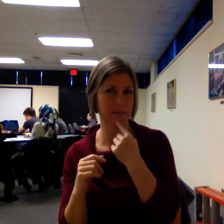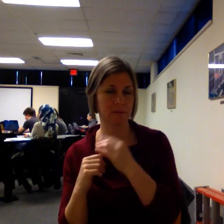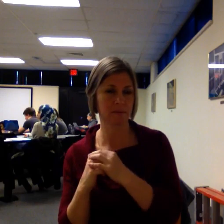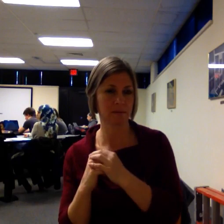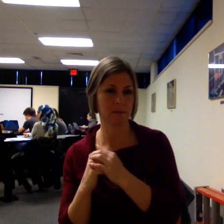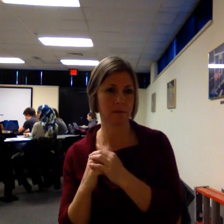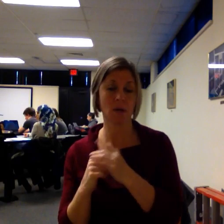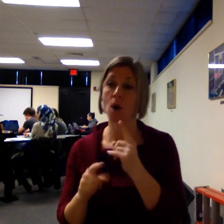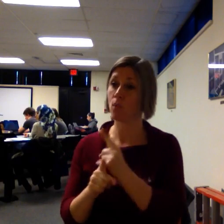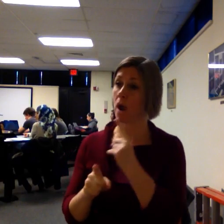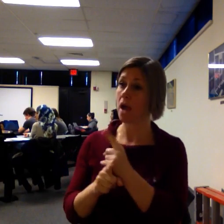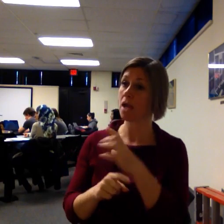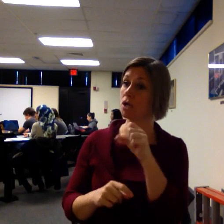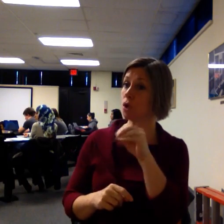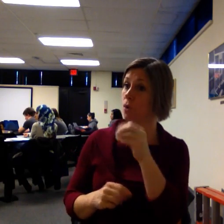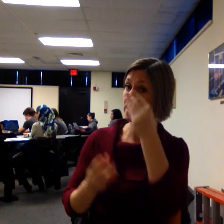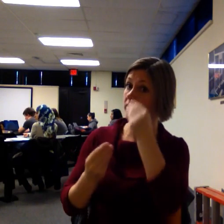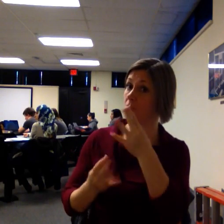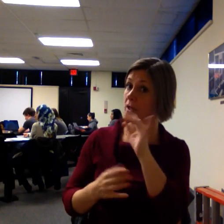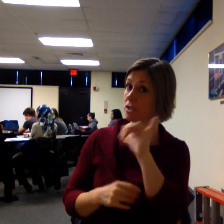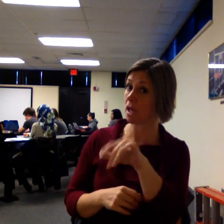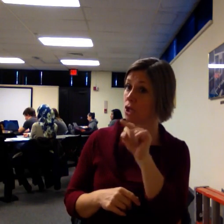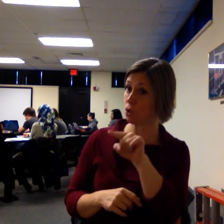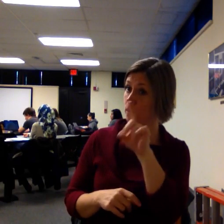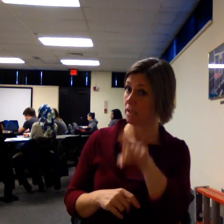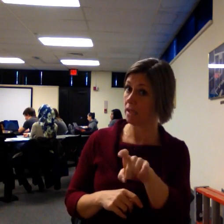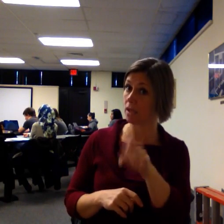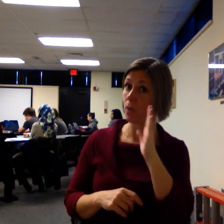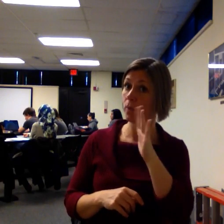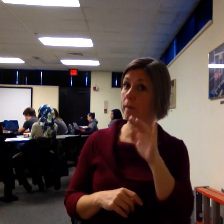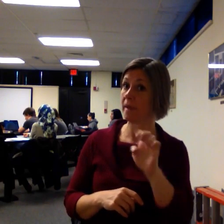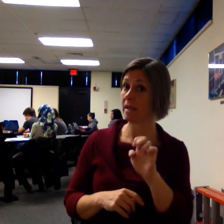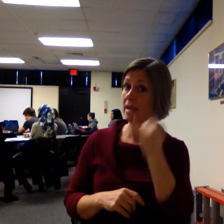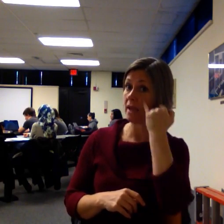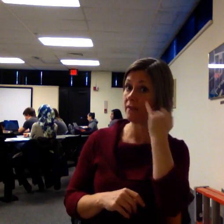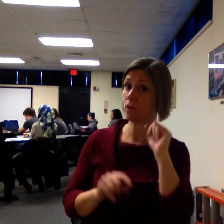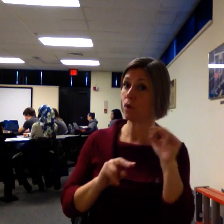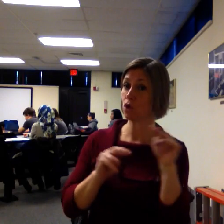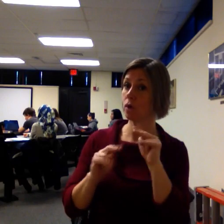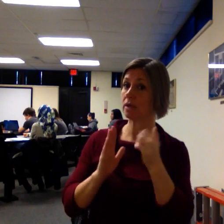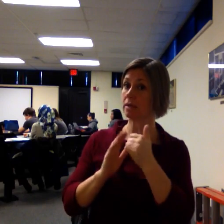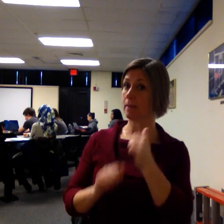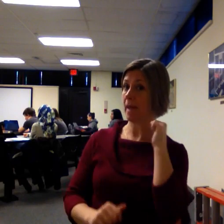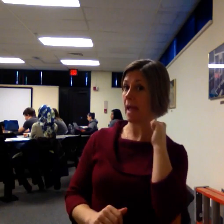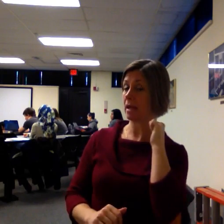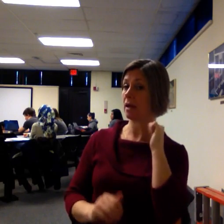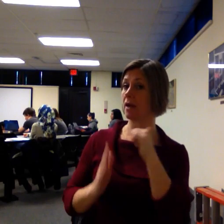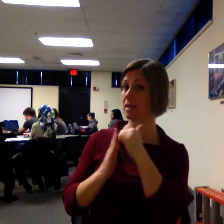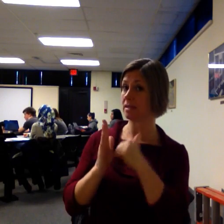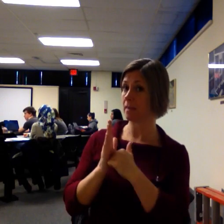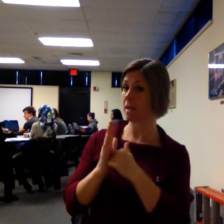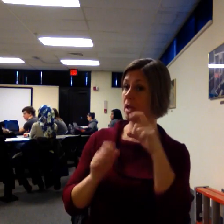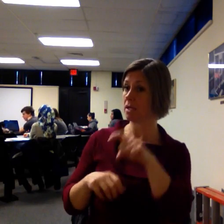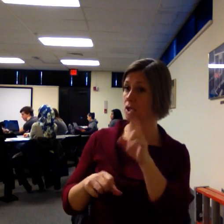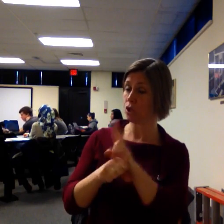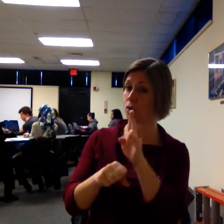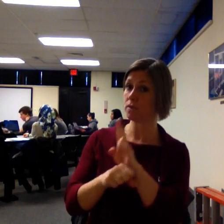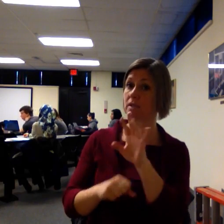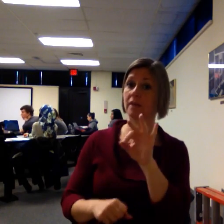Right, so the information that you need will be, if you look at the back of the assignment, you need to use the financial statements that I'm